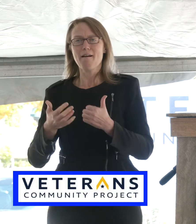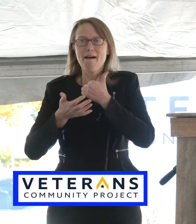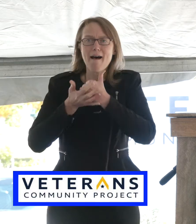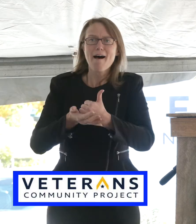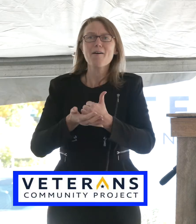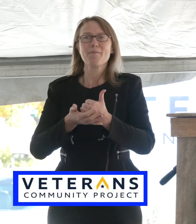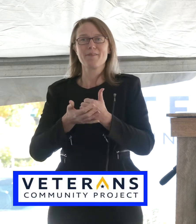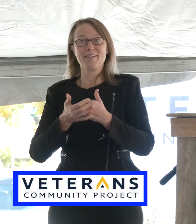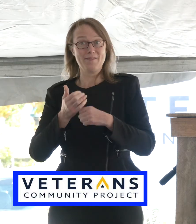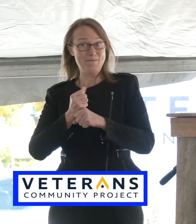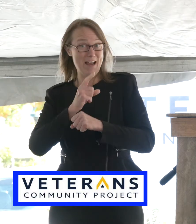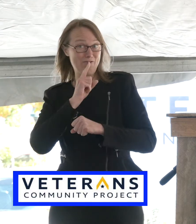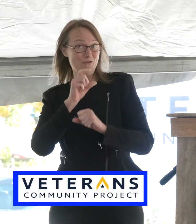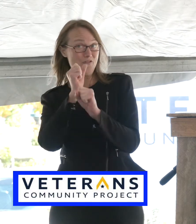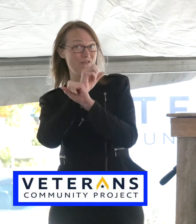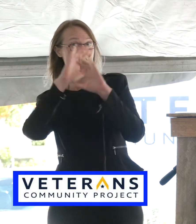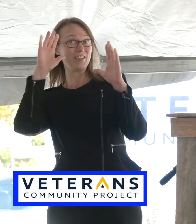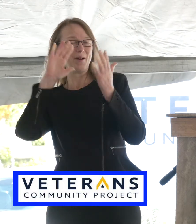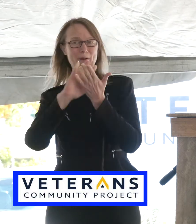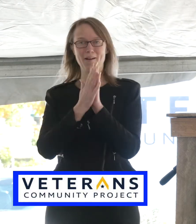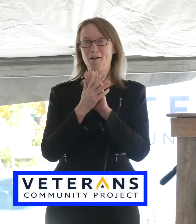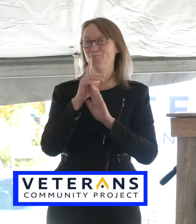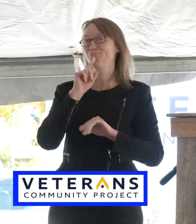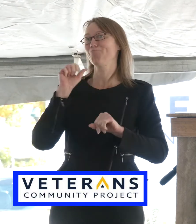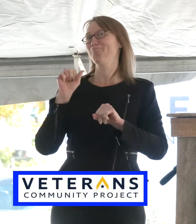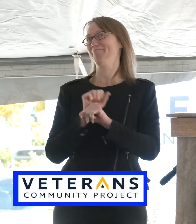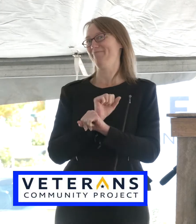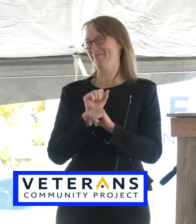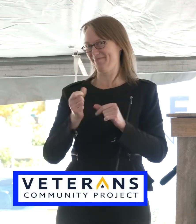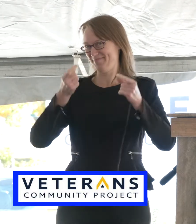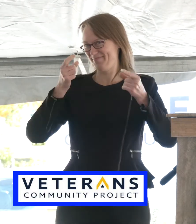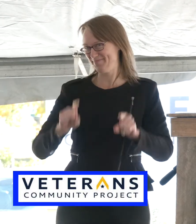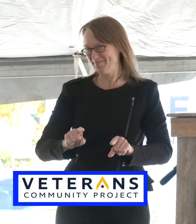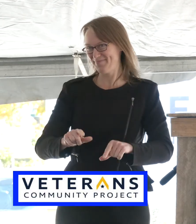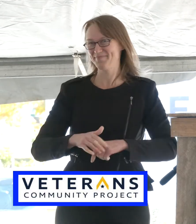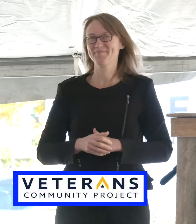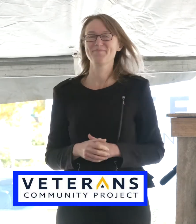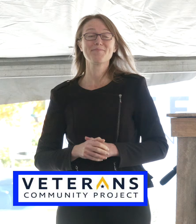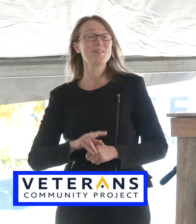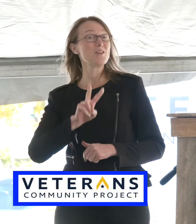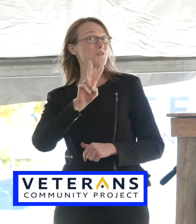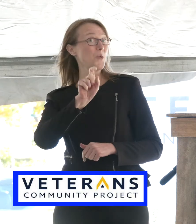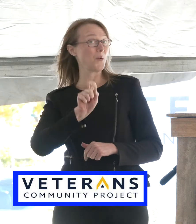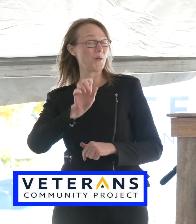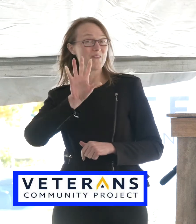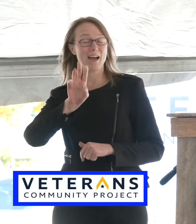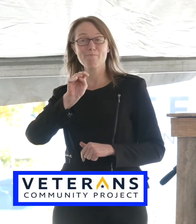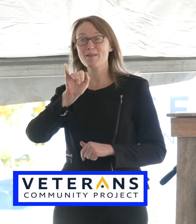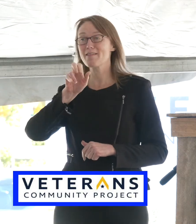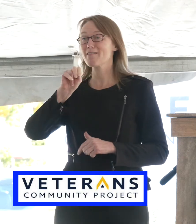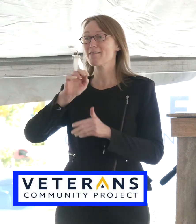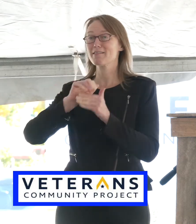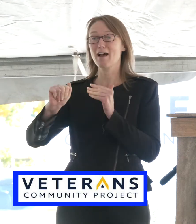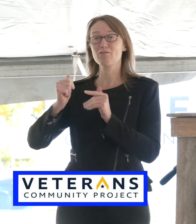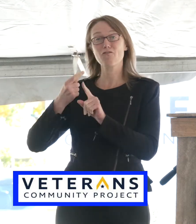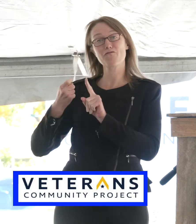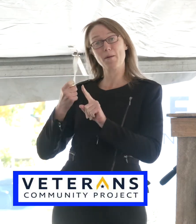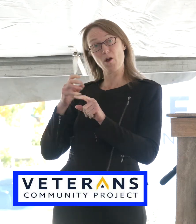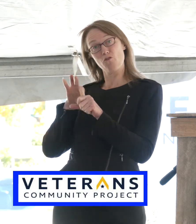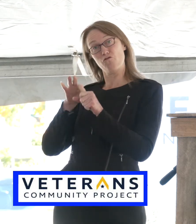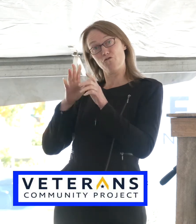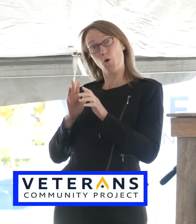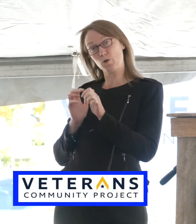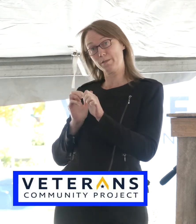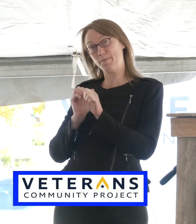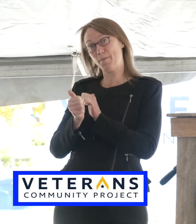to fruition. This $2.5 million designated from the voters' passage